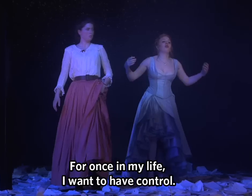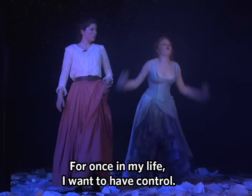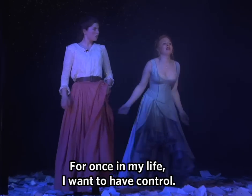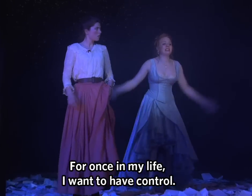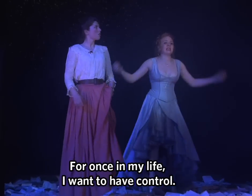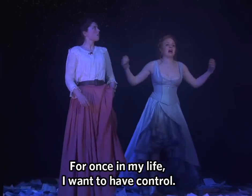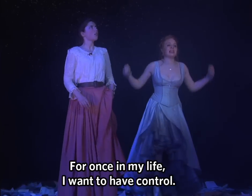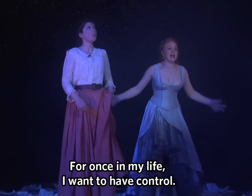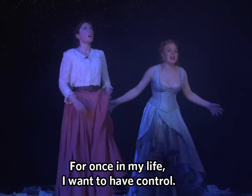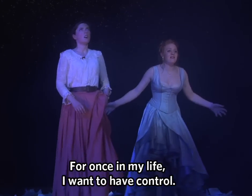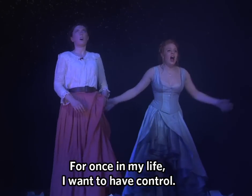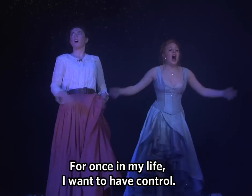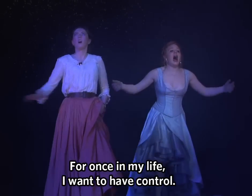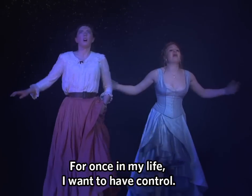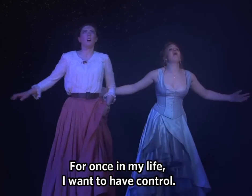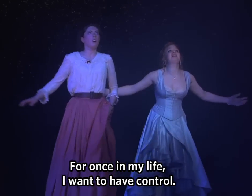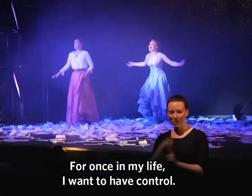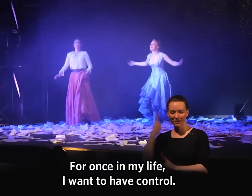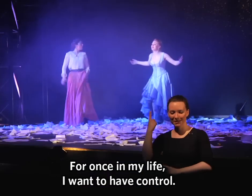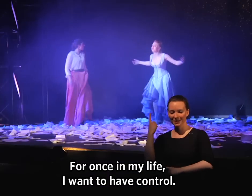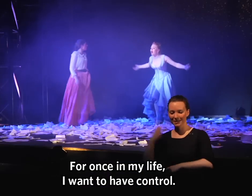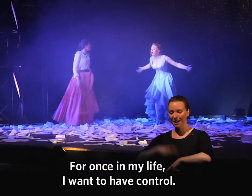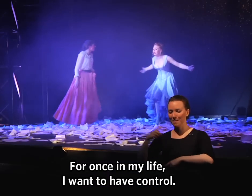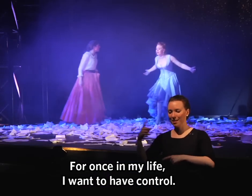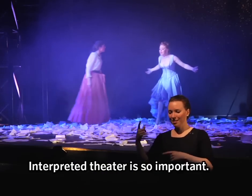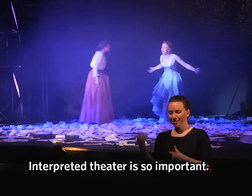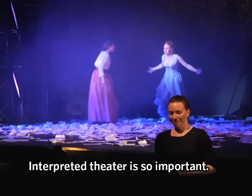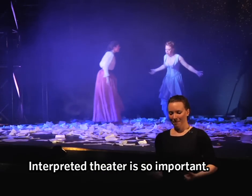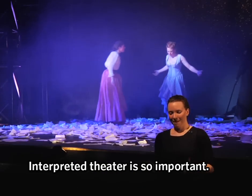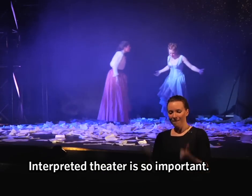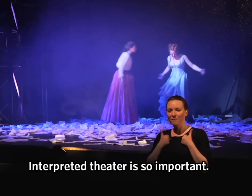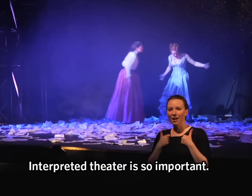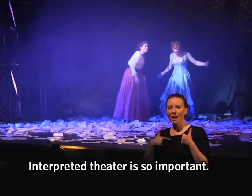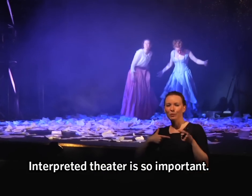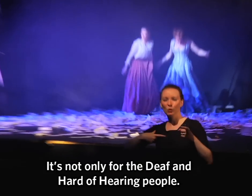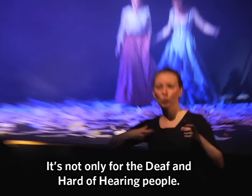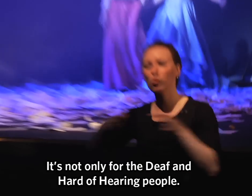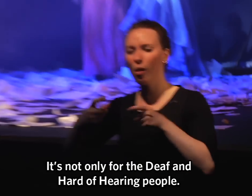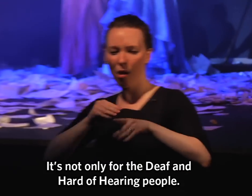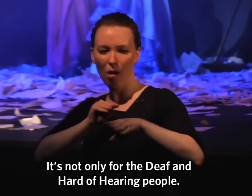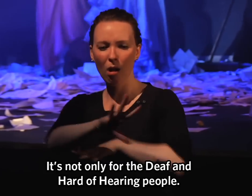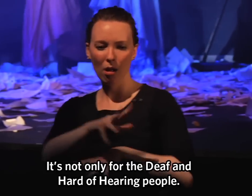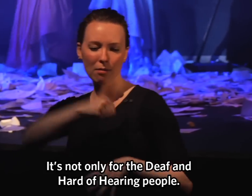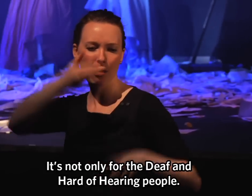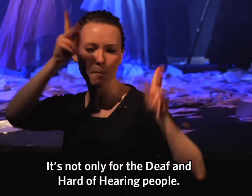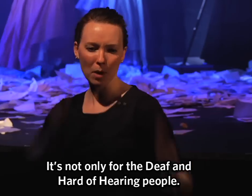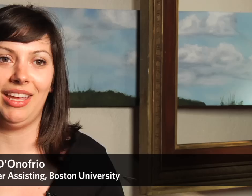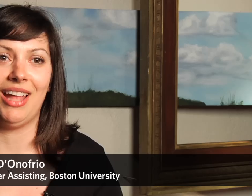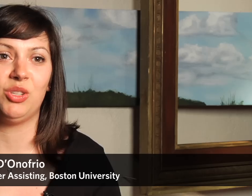life. For once in my life, I want to have control. Interpreted theater is so important. It's not only for the deaf